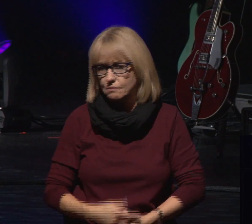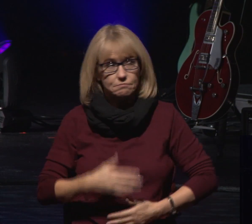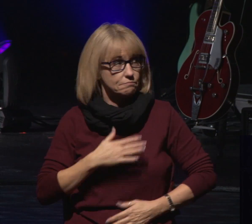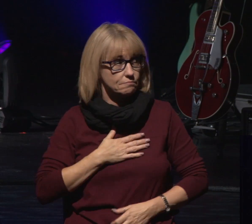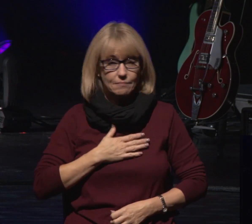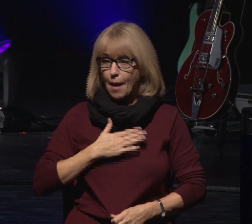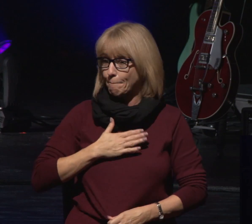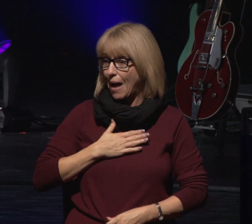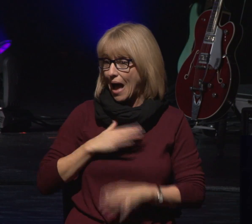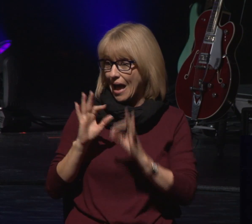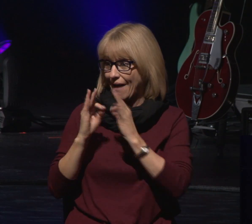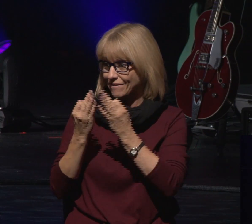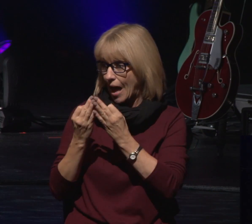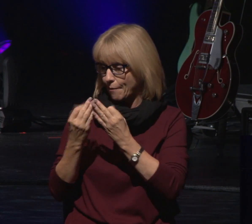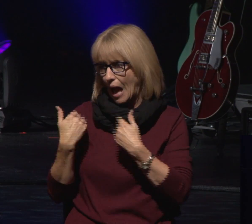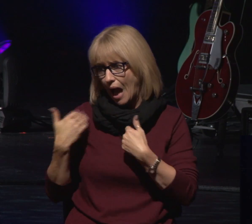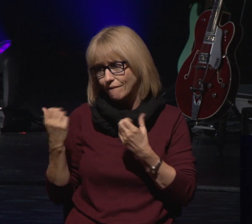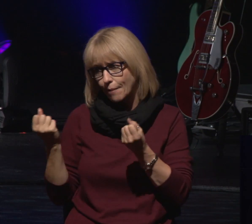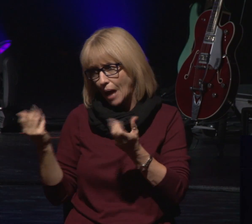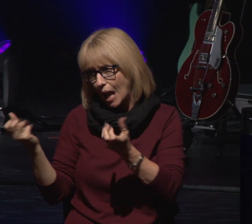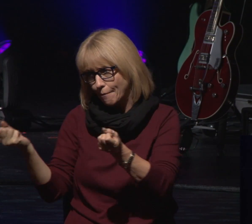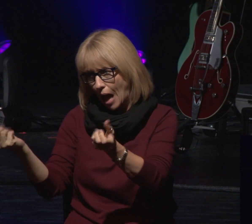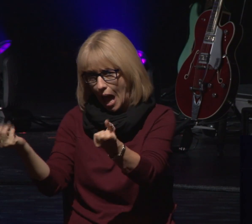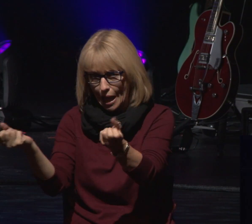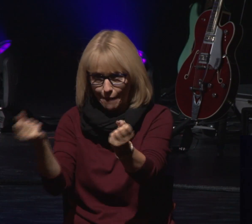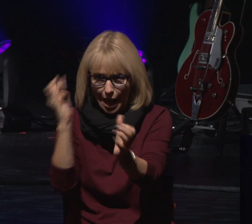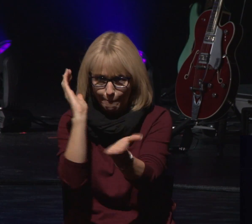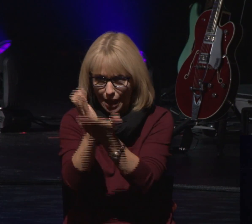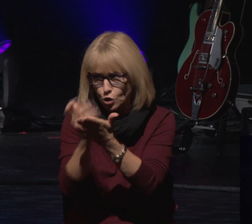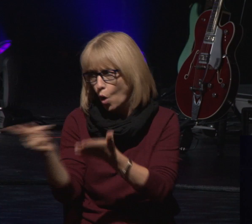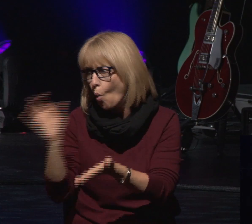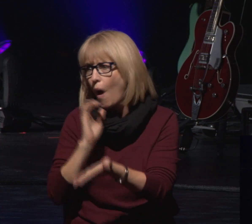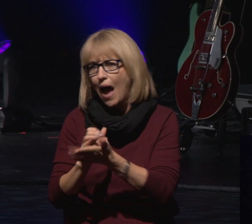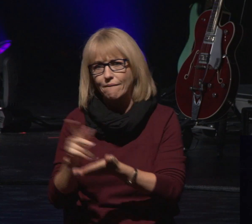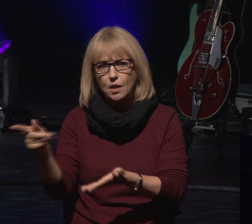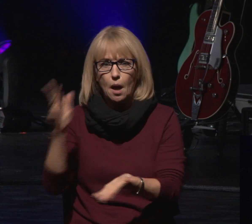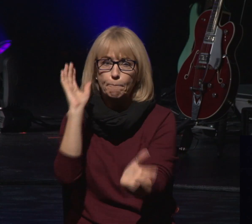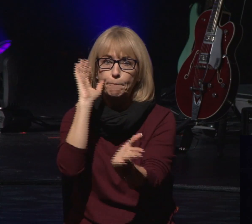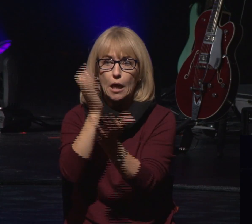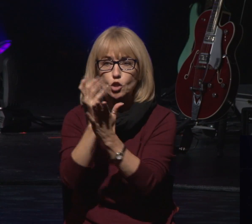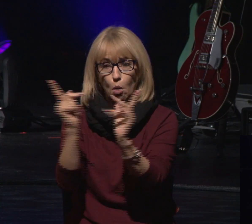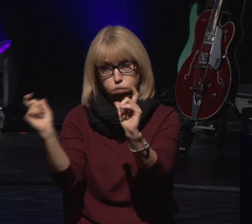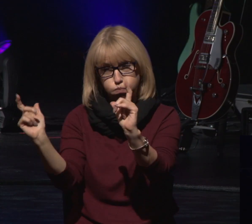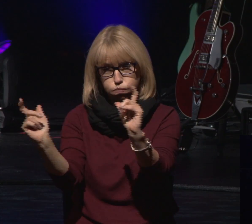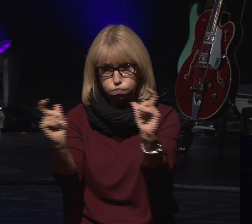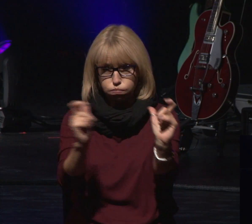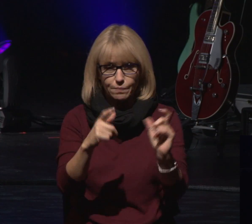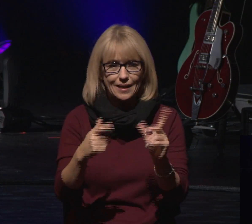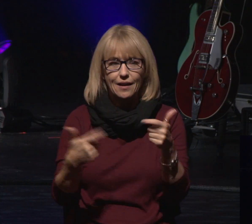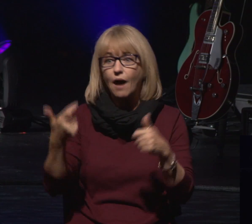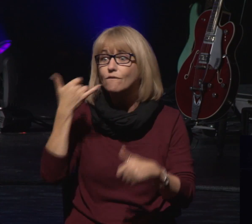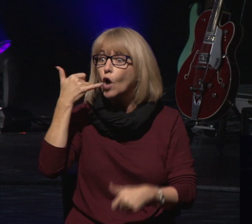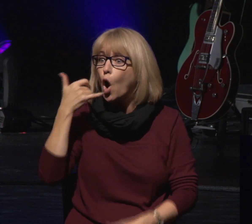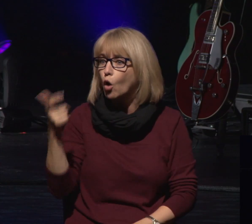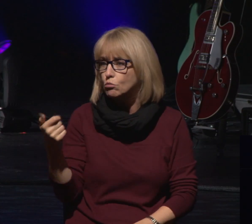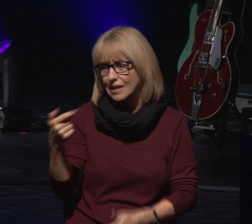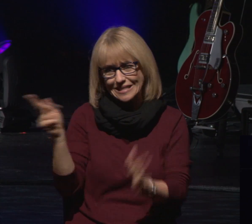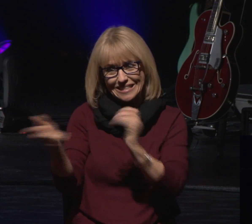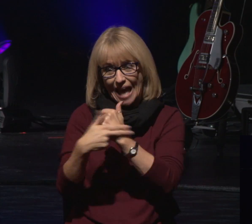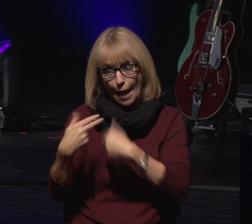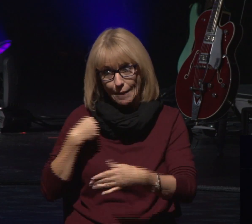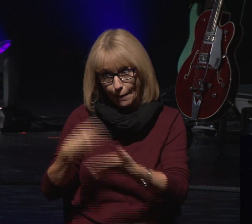wife loves pictures. We have oodles and oodles and oodles of pictures. I'm so thankful digital came out. That just really saved me a bunch of